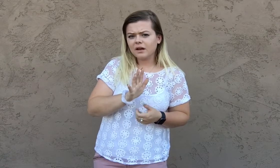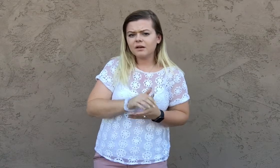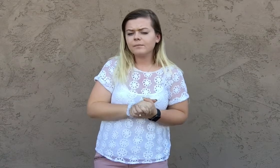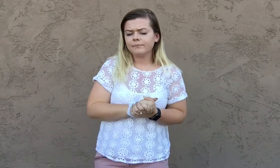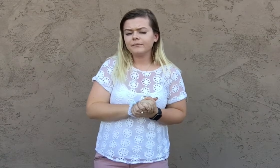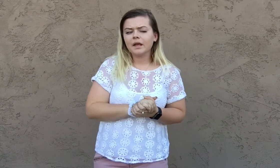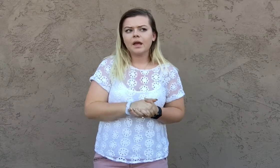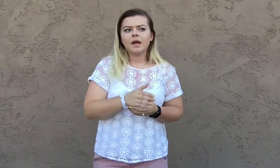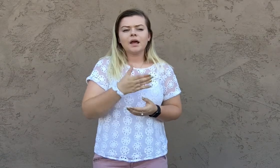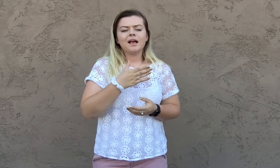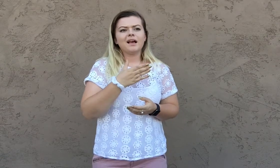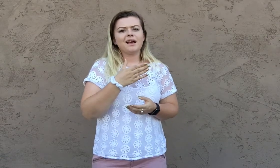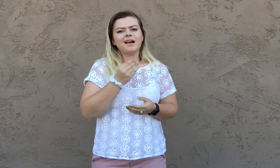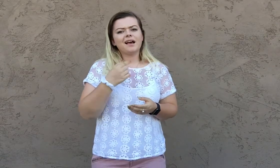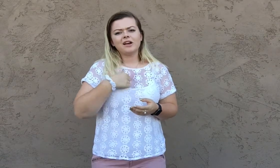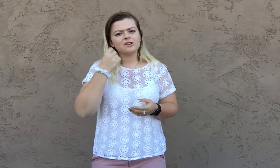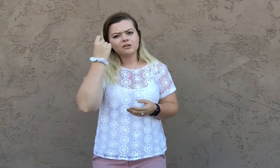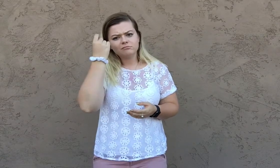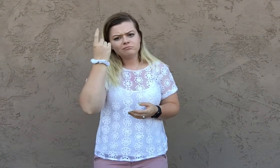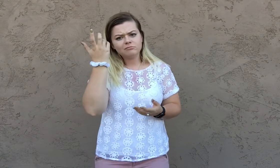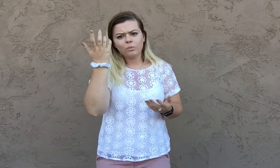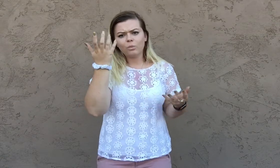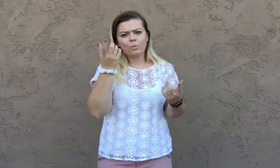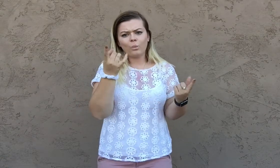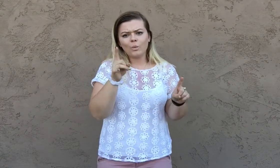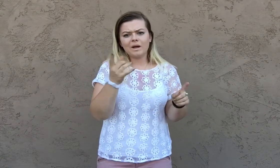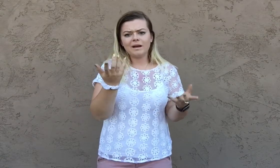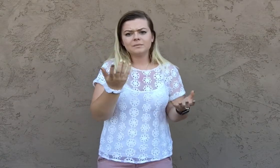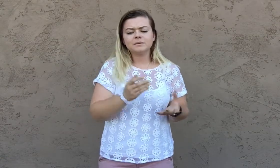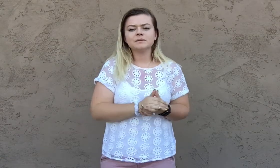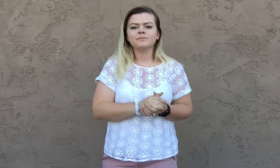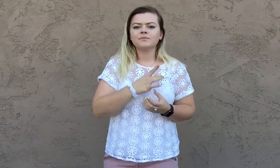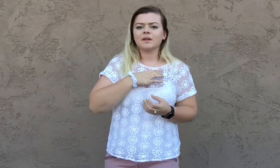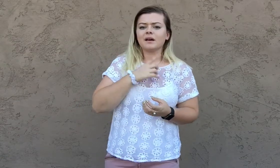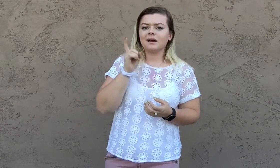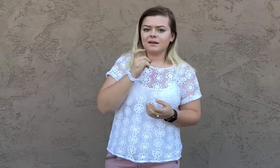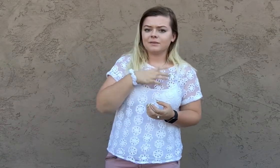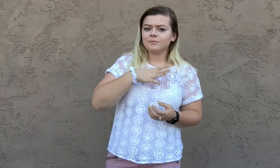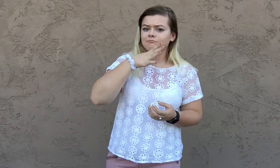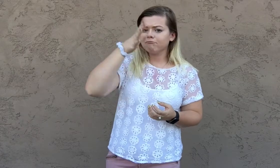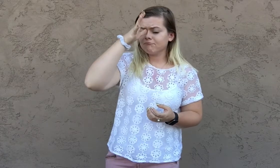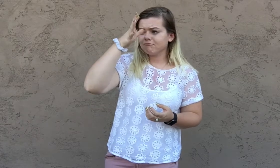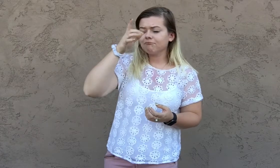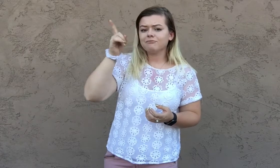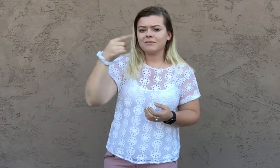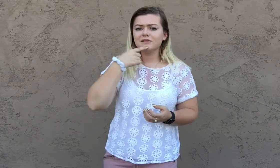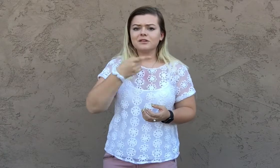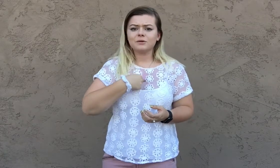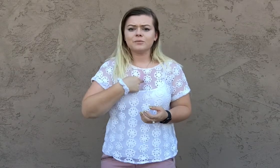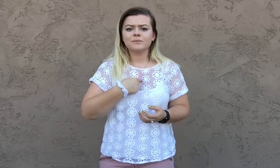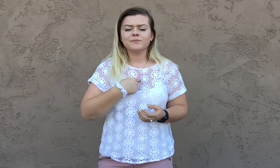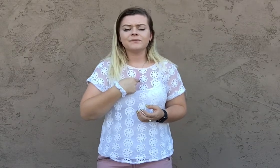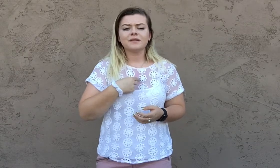maybe 5 or 6. I didn't understand what was happening. So I asked my parents, and they told